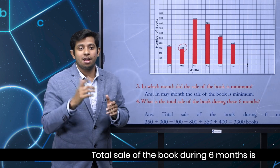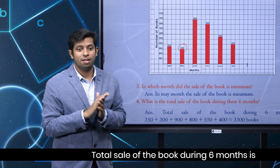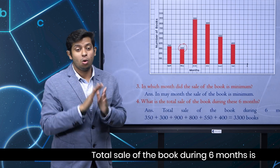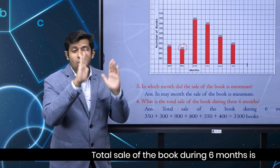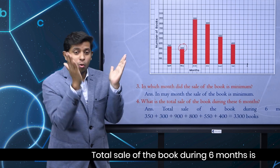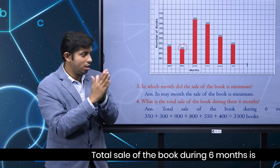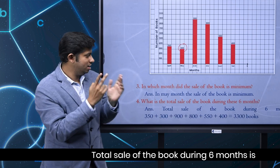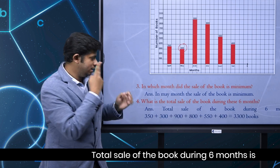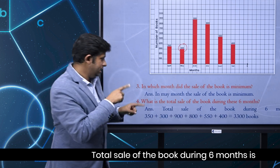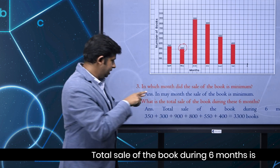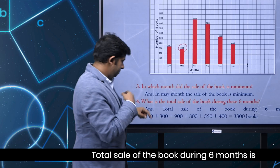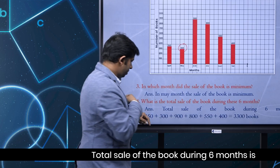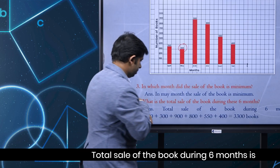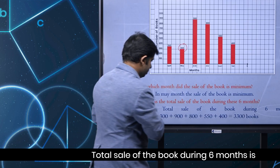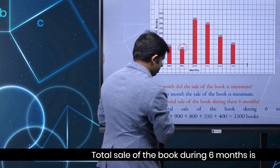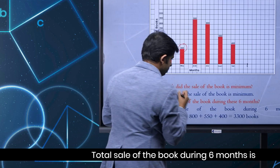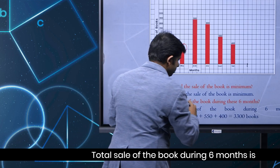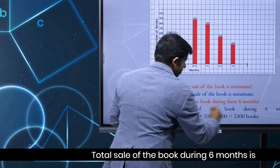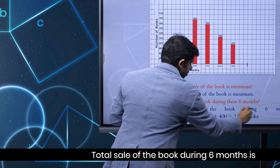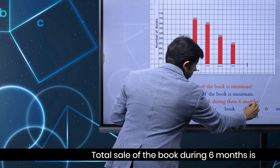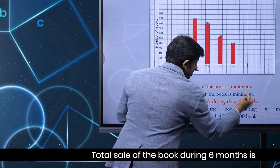Total sale of the book during 6 months is